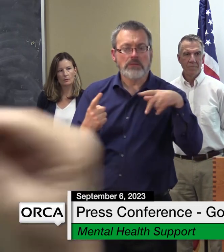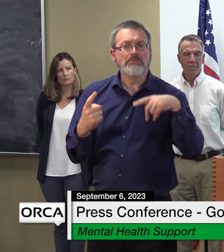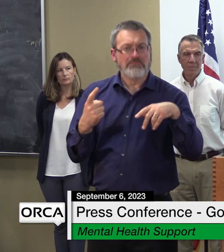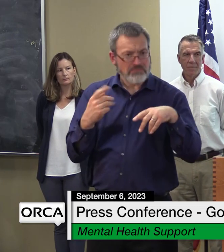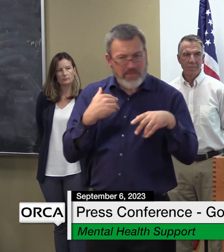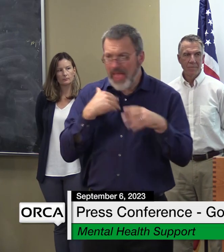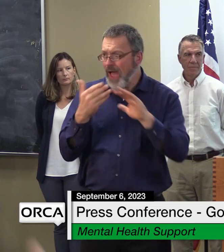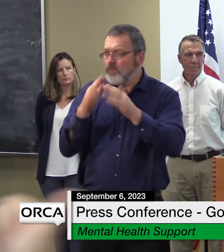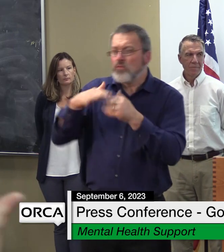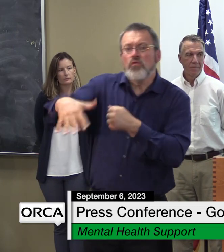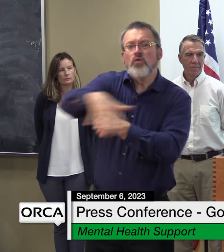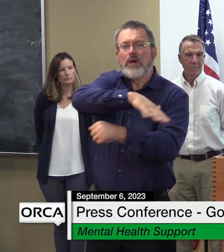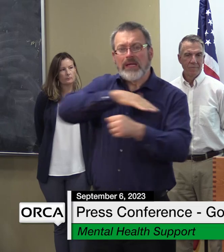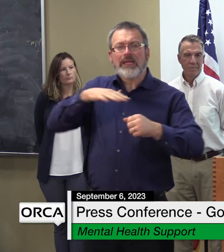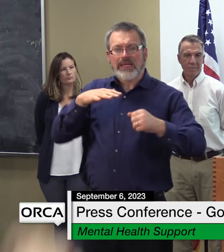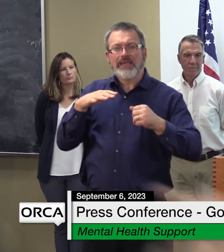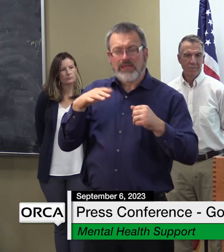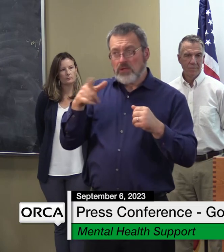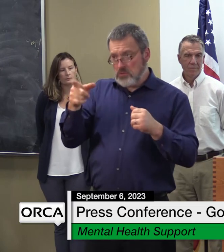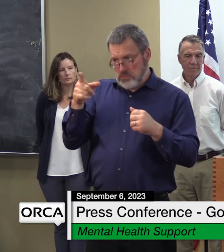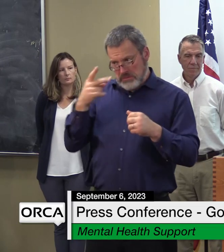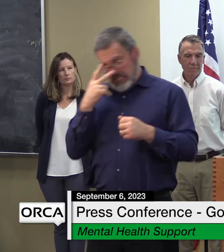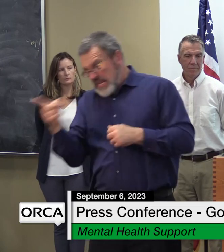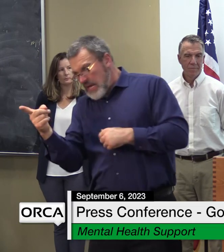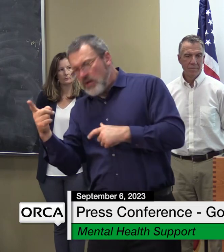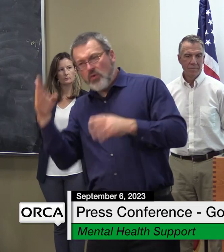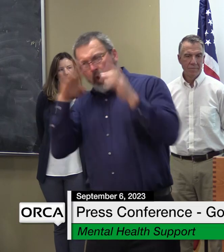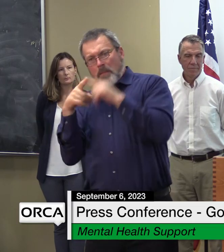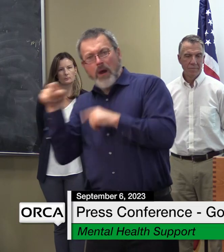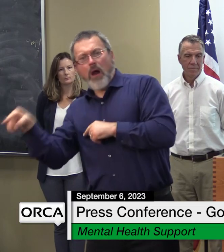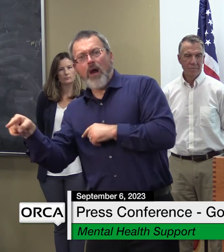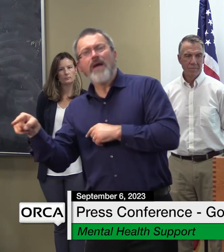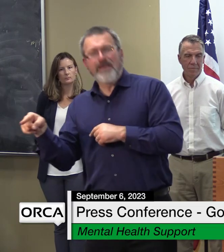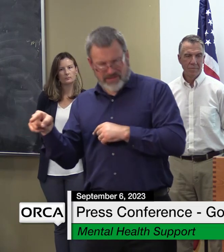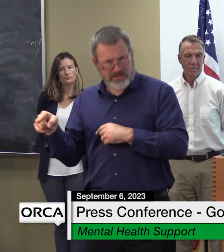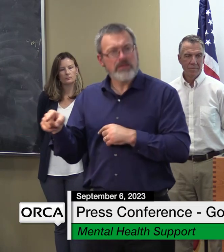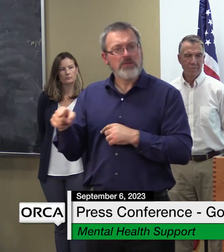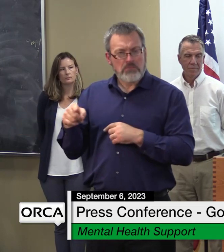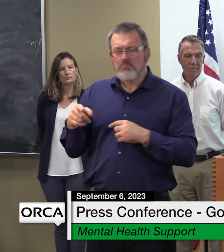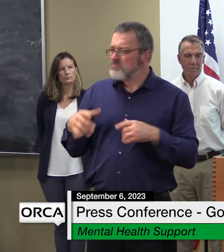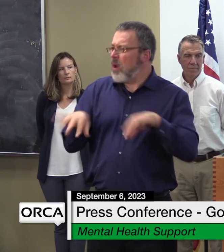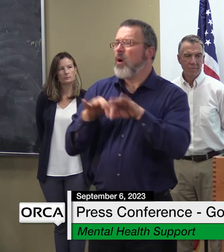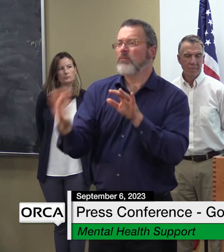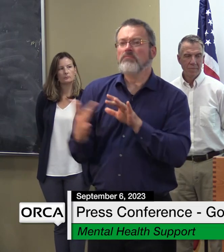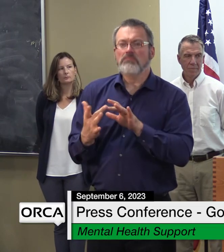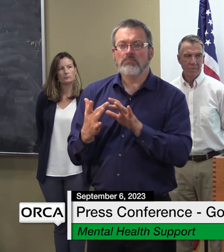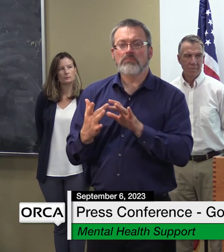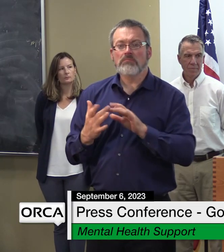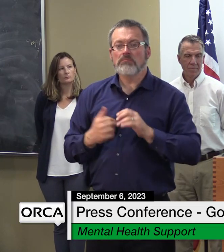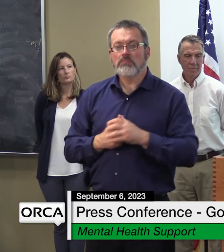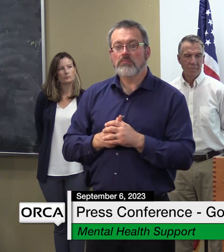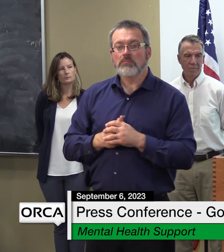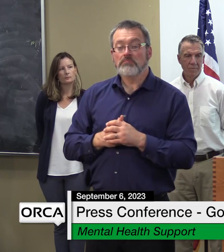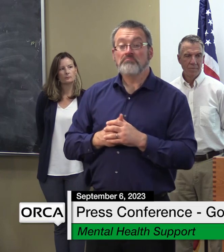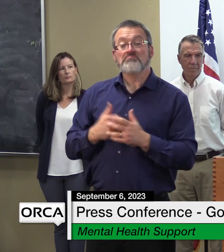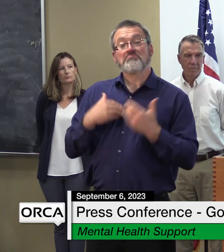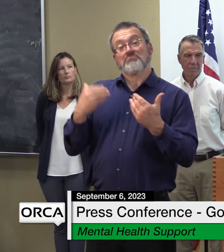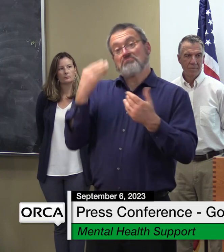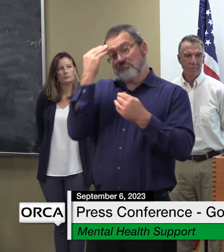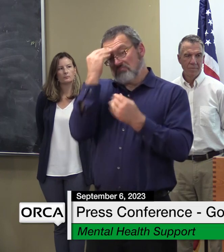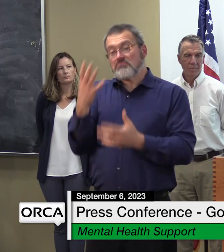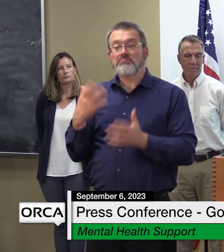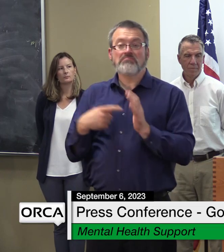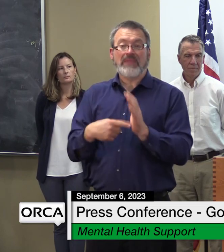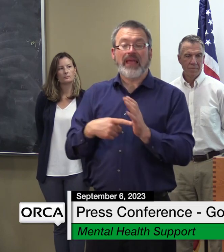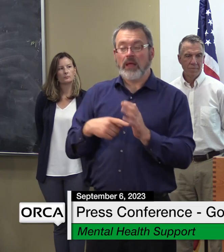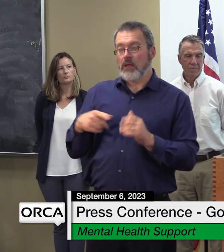wants to call because they're concerned about somebody else. Just recently, a woman called. She was a worried mom she was